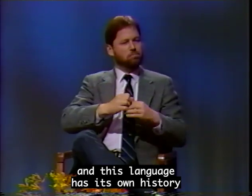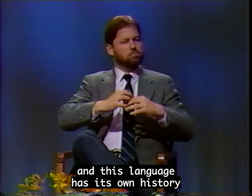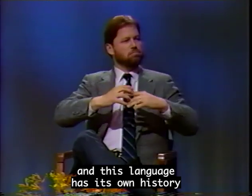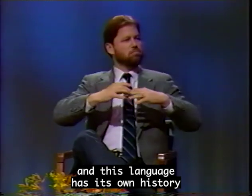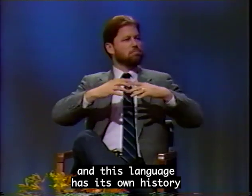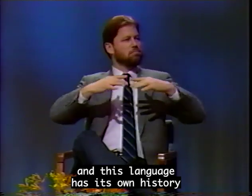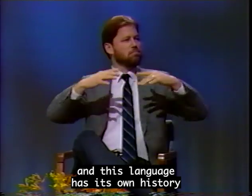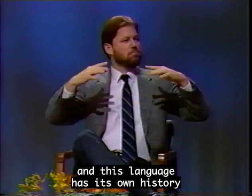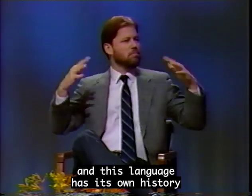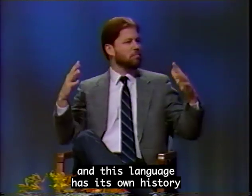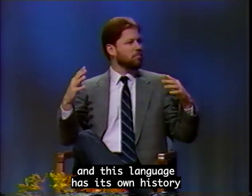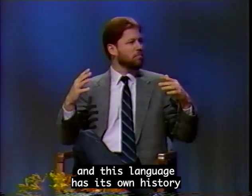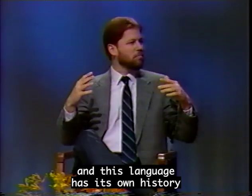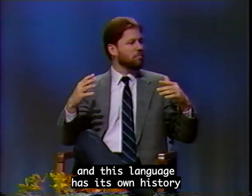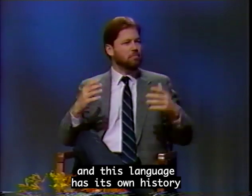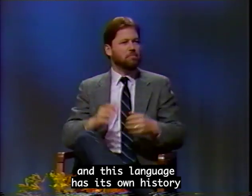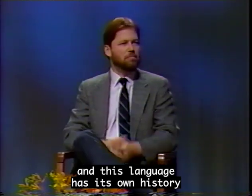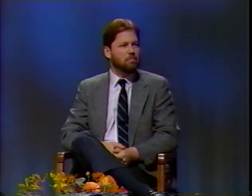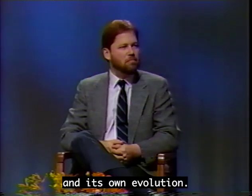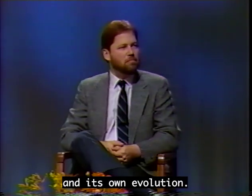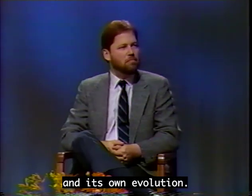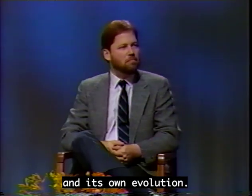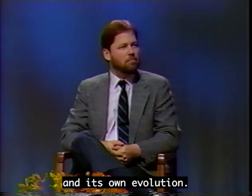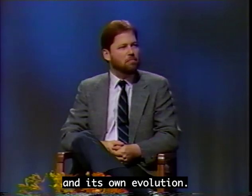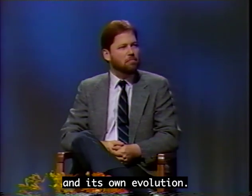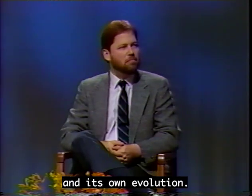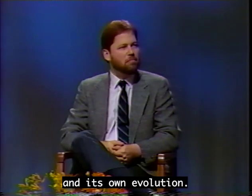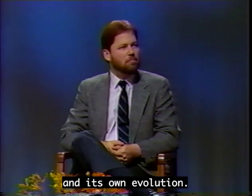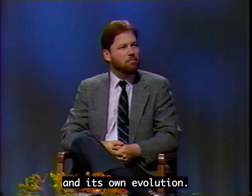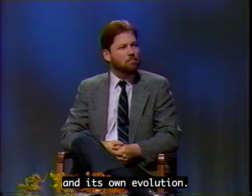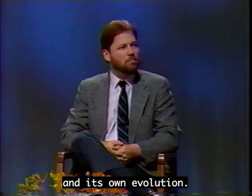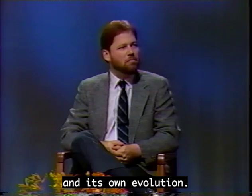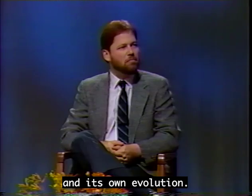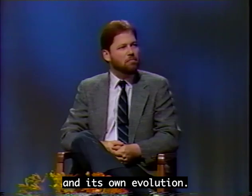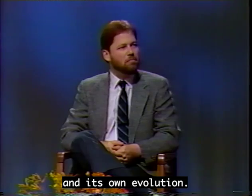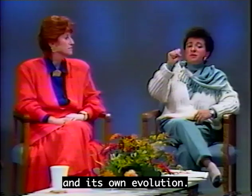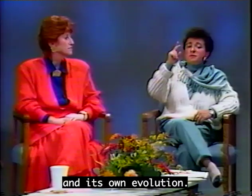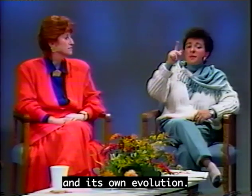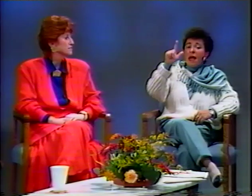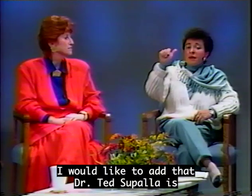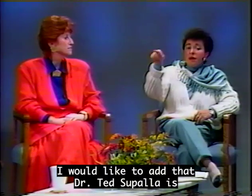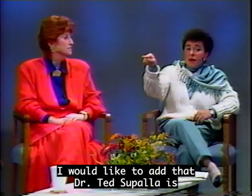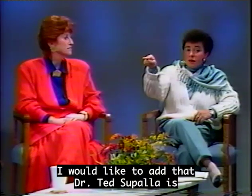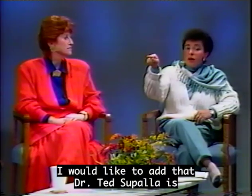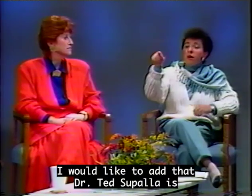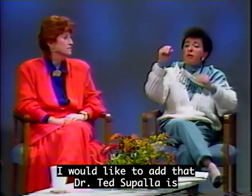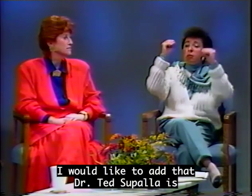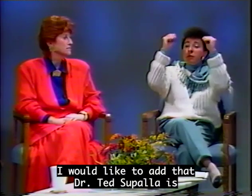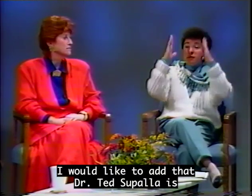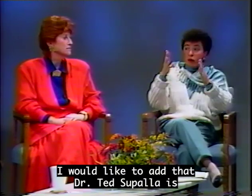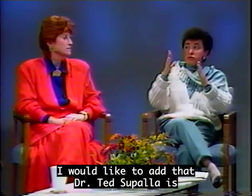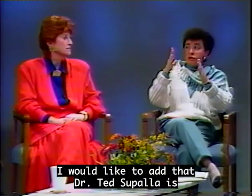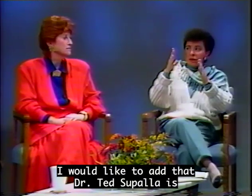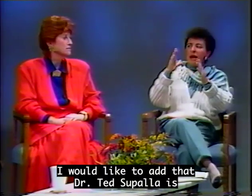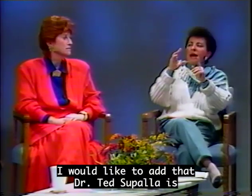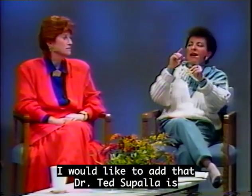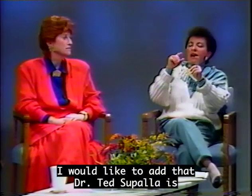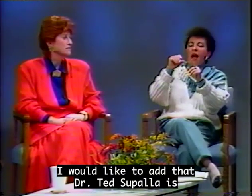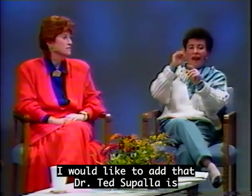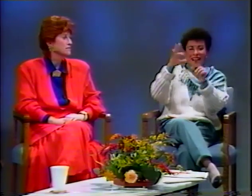this language has its own history and its own evolution. I would like to add that Dr. Ted Supalla is